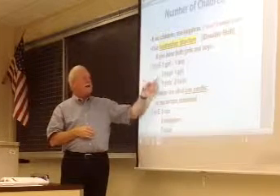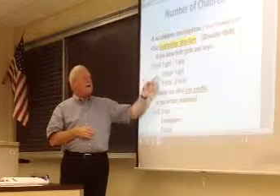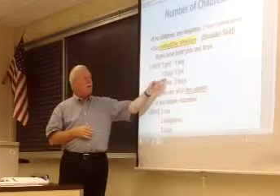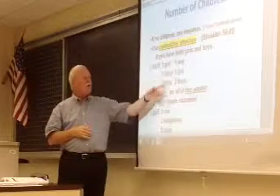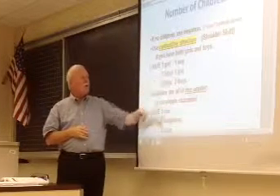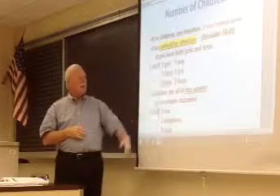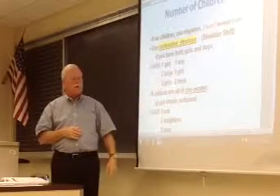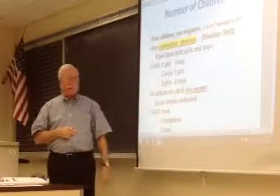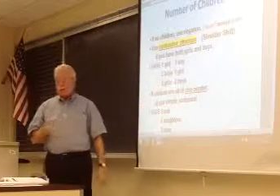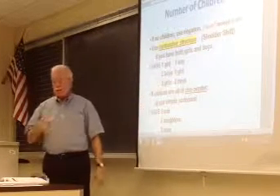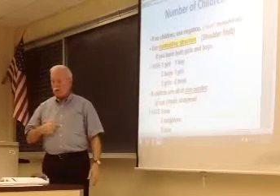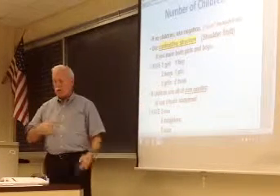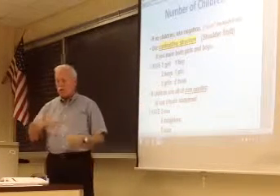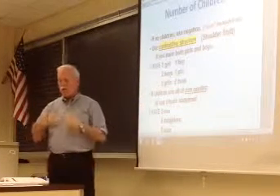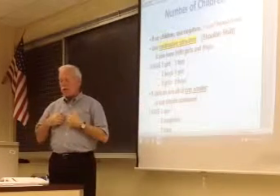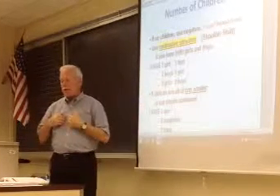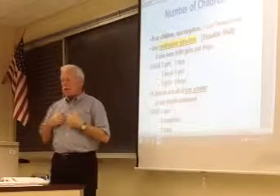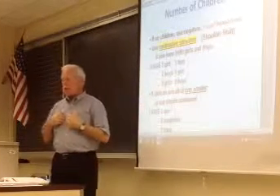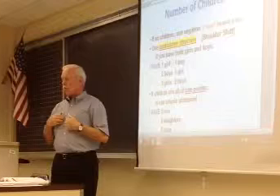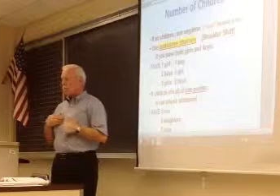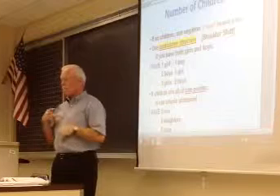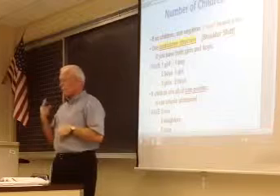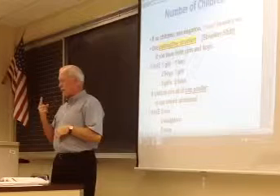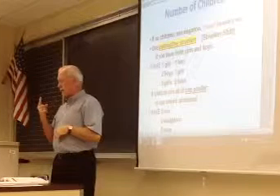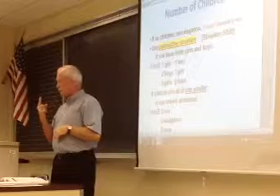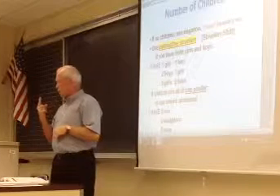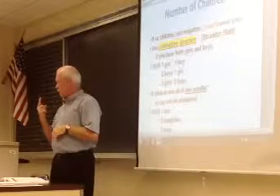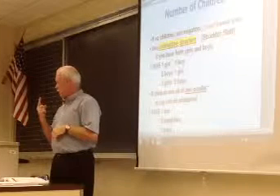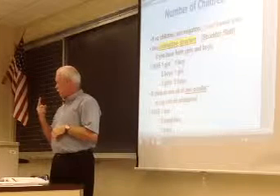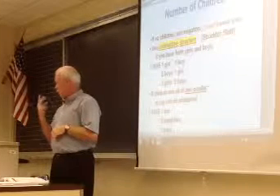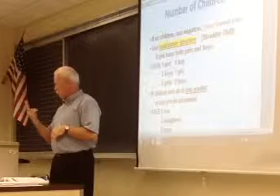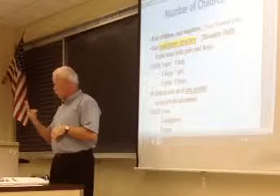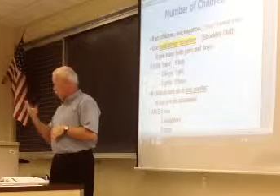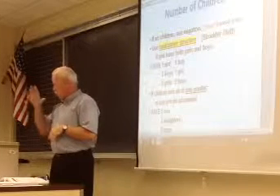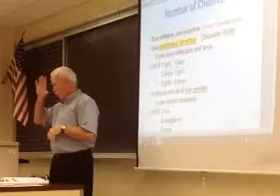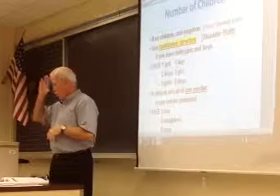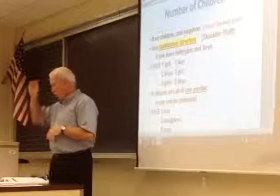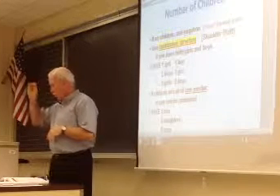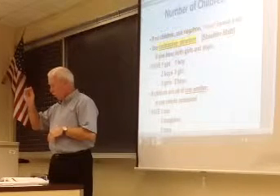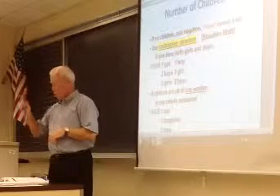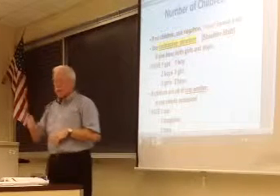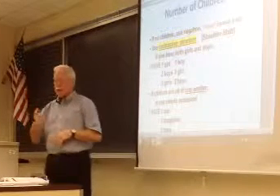2 boys and 1 girl. Or one side, what was it? 2 boys.